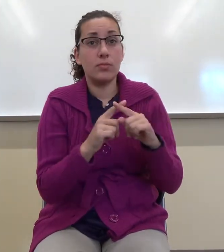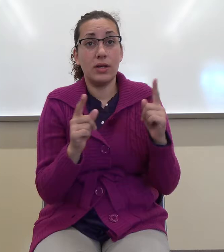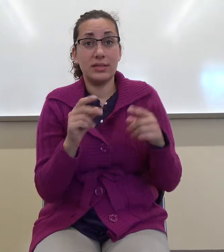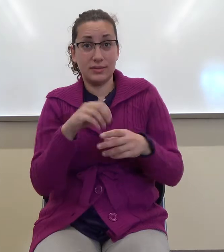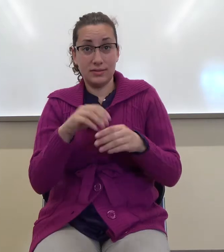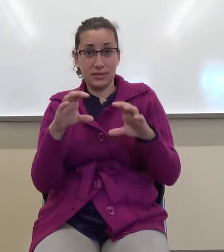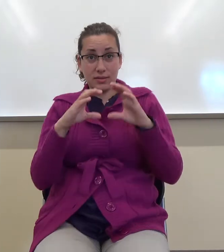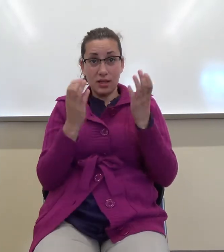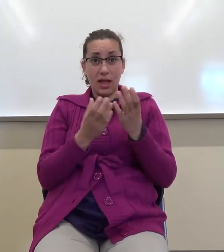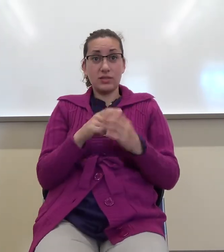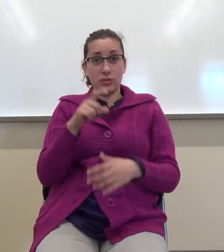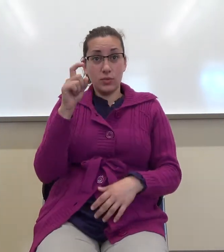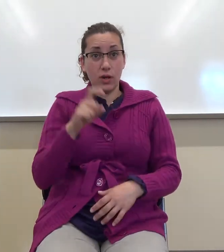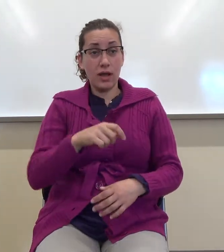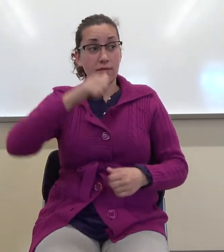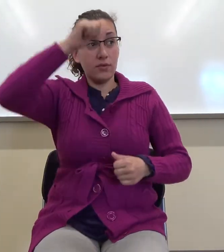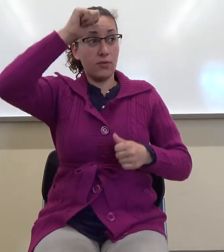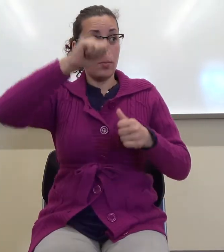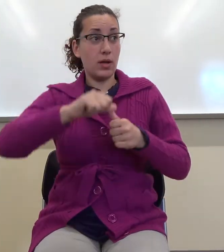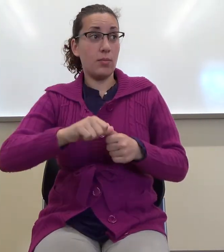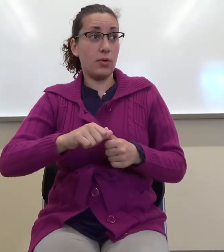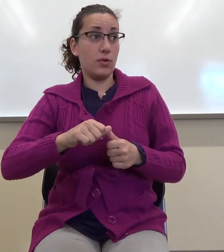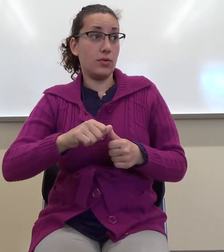you have to remember what you learned,